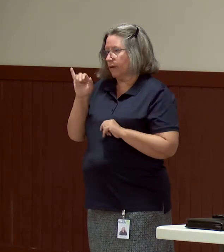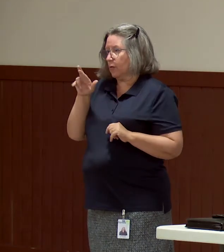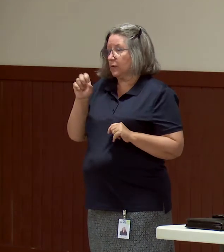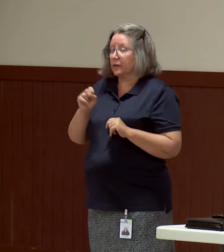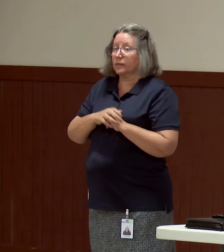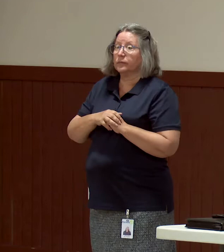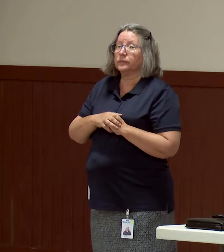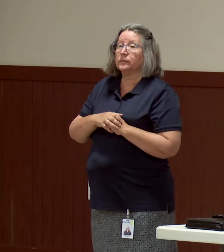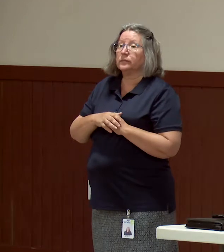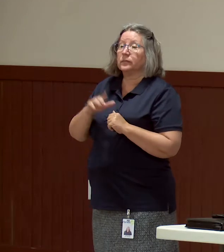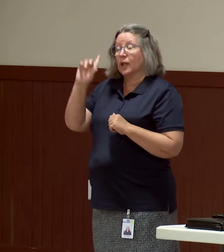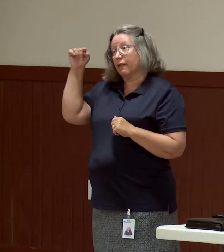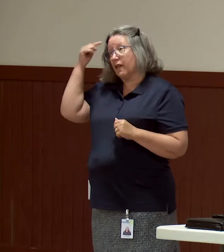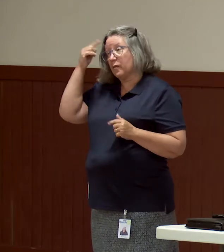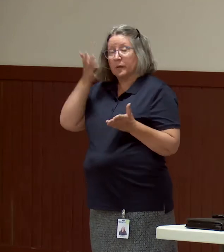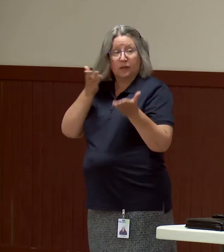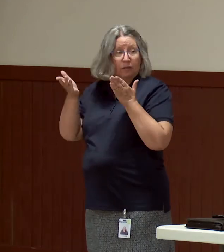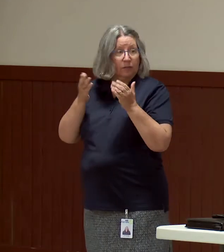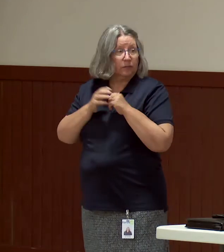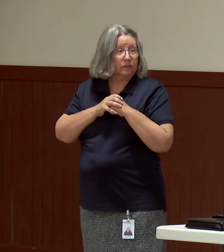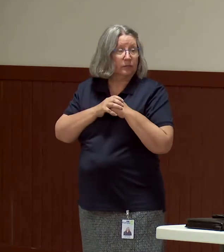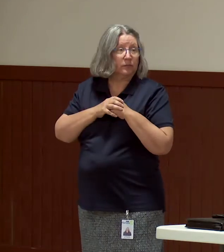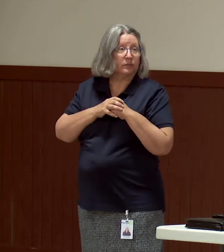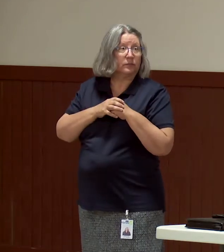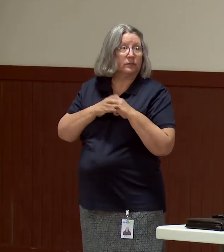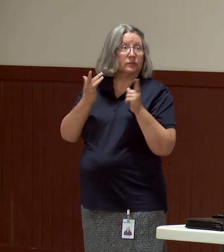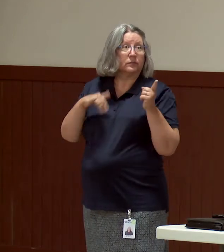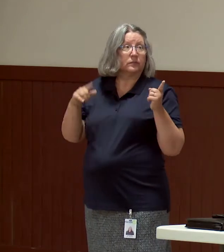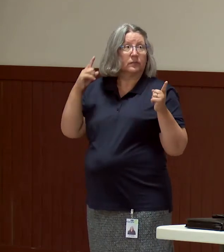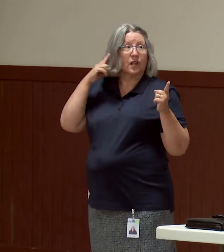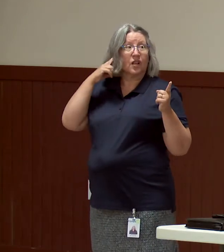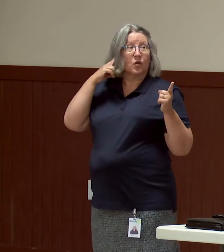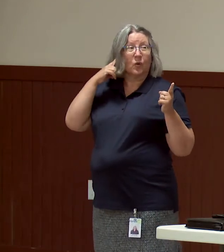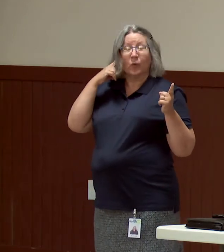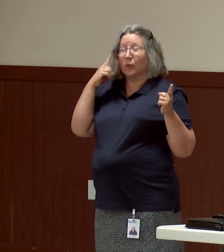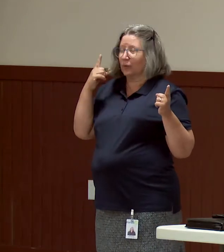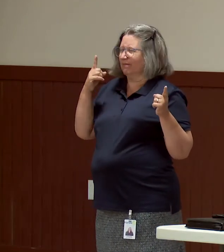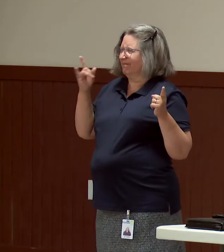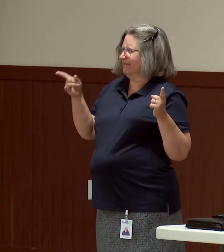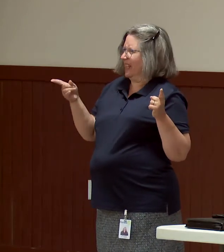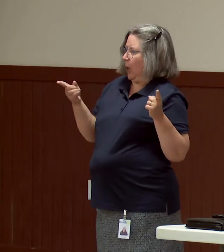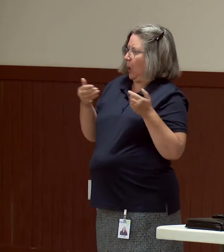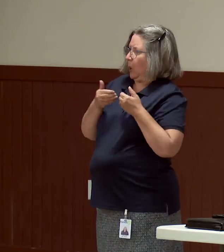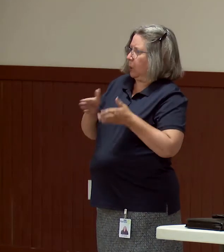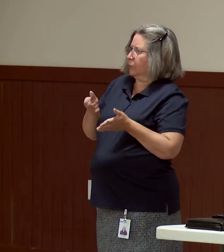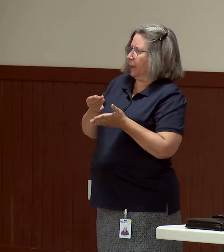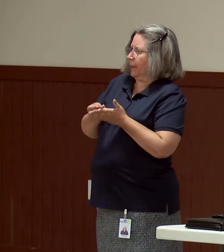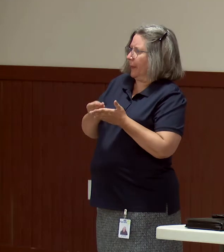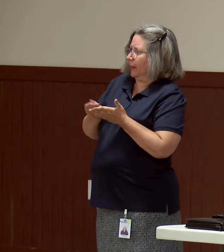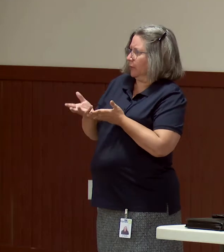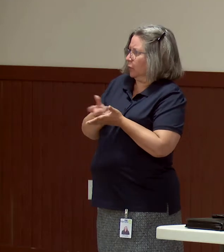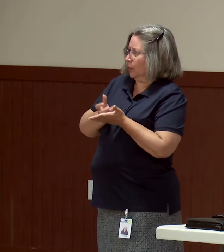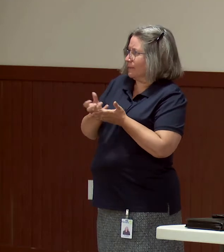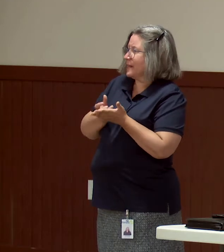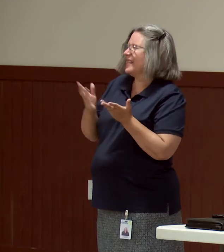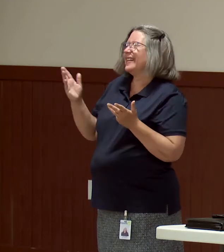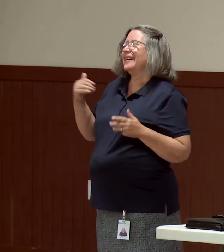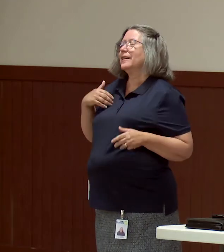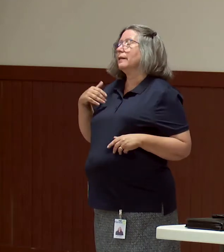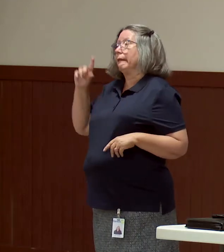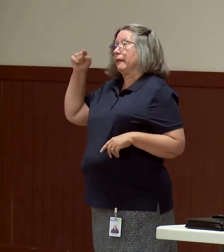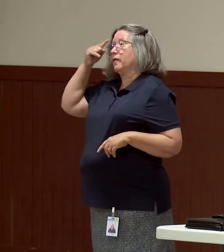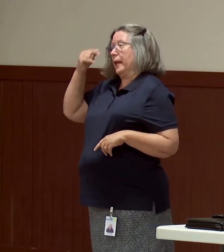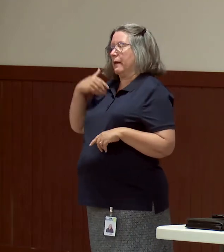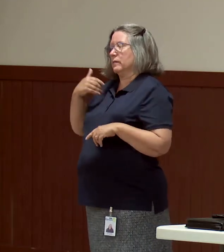Government services. So you might hear this referred to as lost revenue. Congress provided a very specific formula